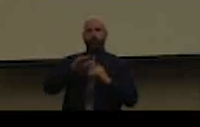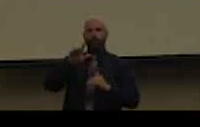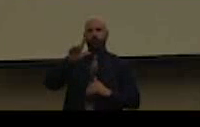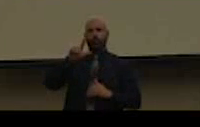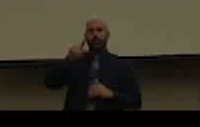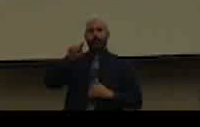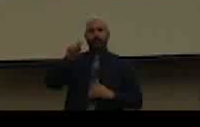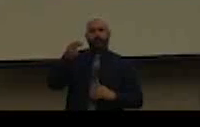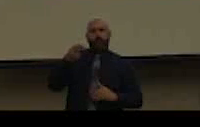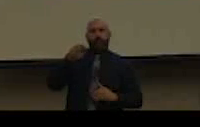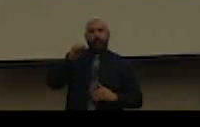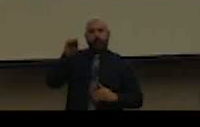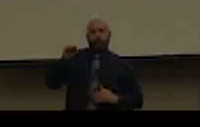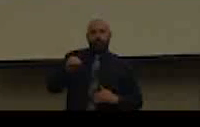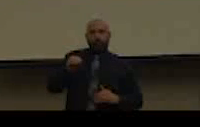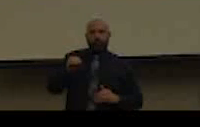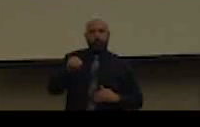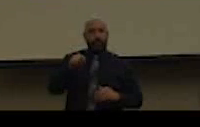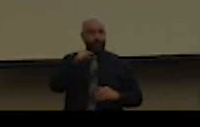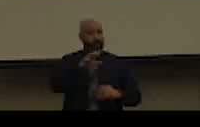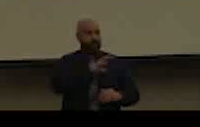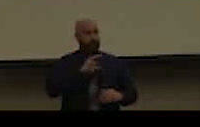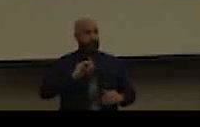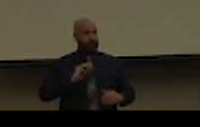year told us to raise it to the 75th.